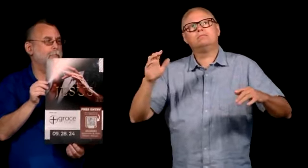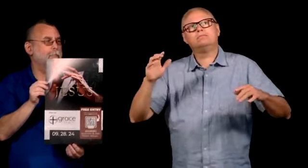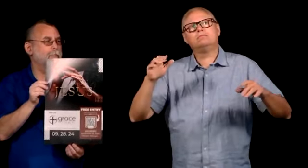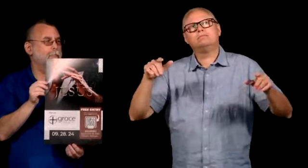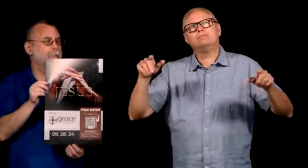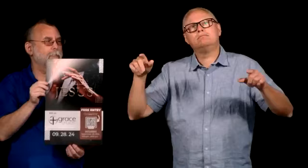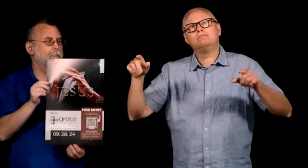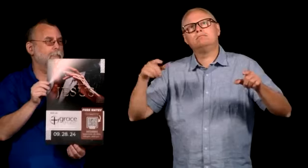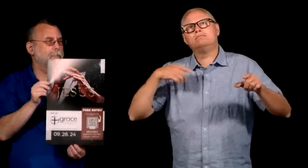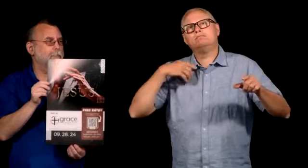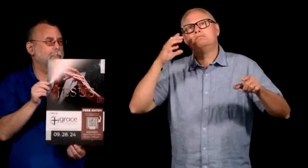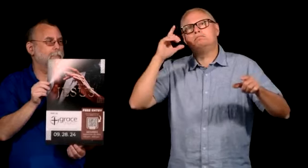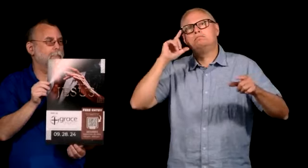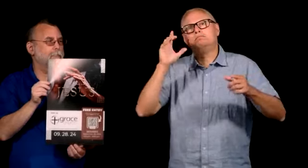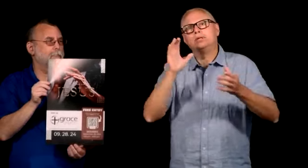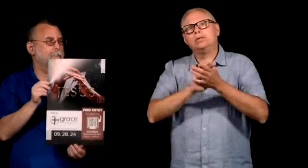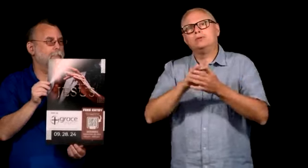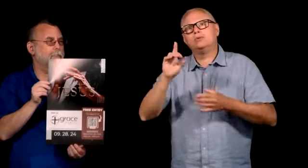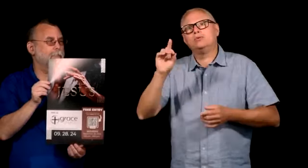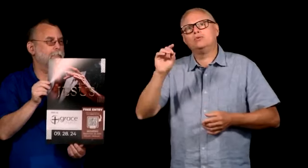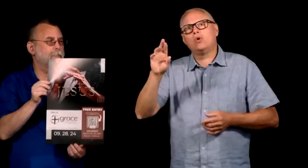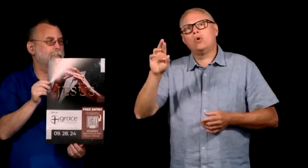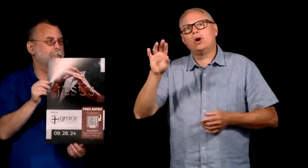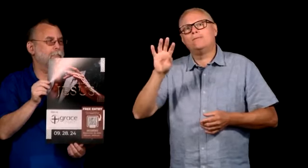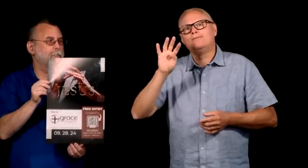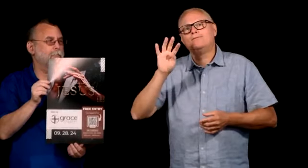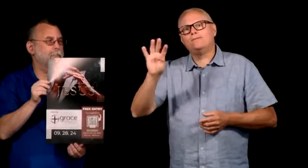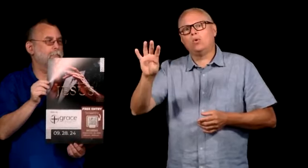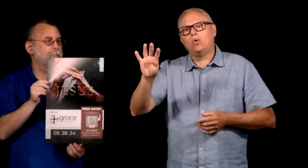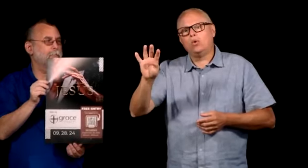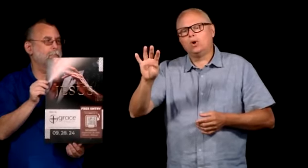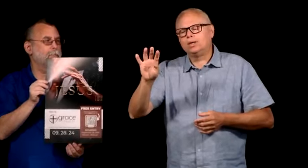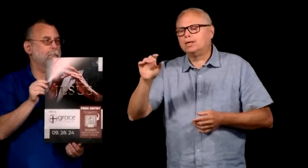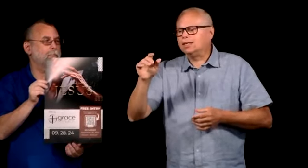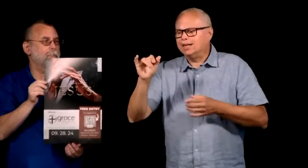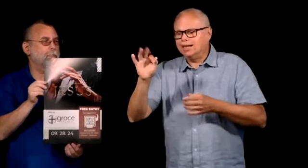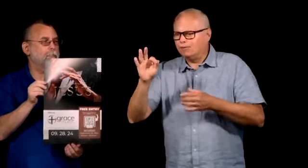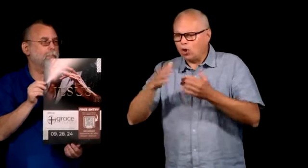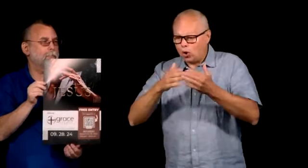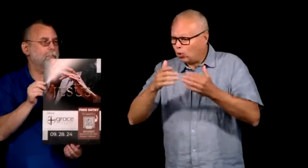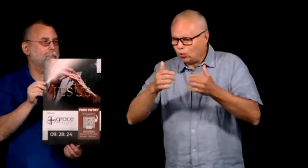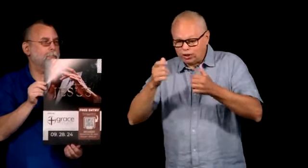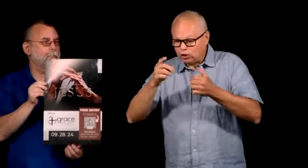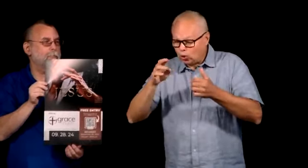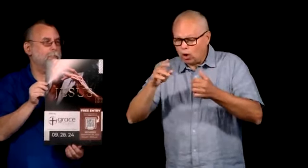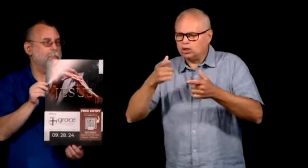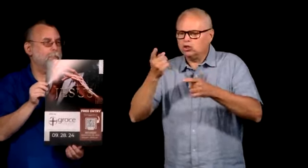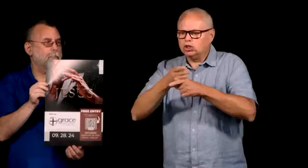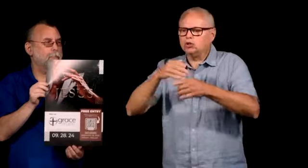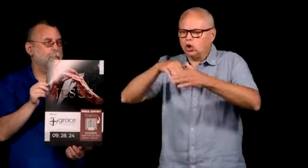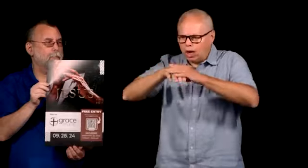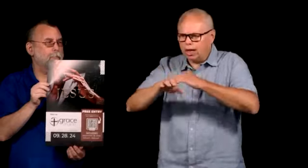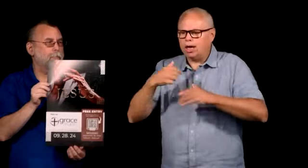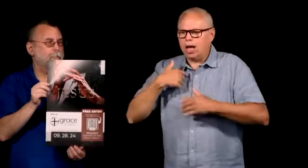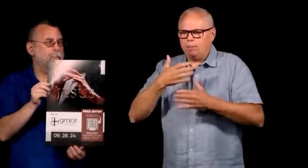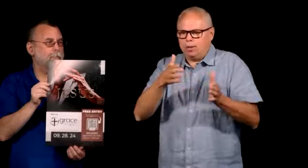I'm trying to think, hang on. I believe door 4, but if you're not exactly sure